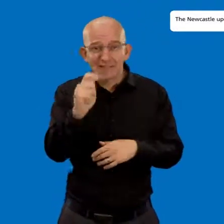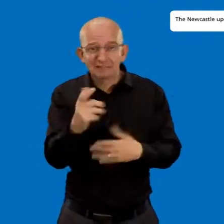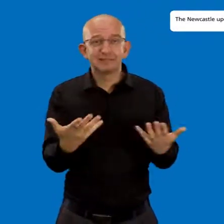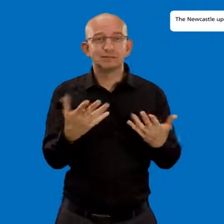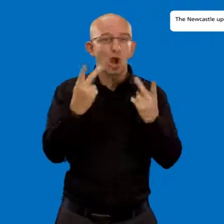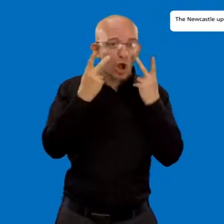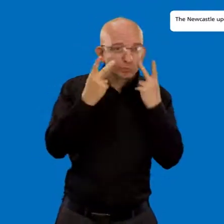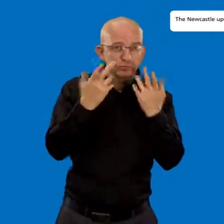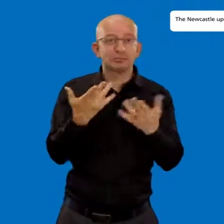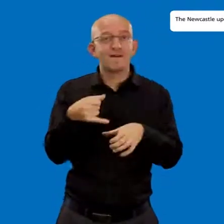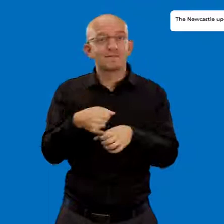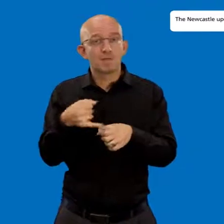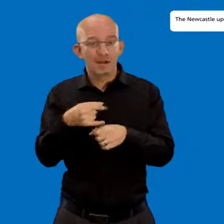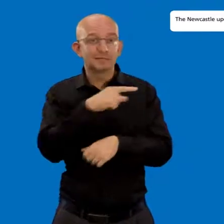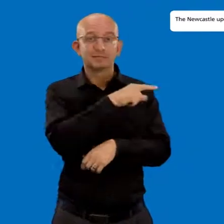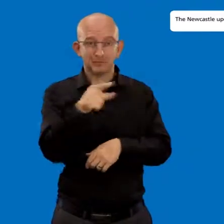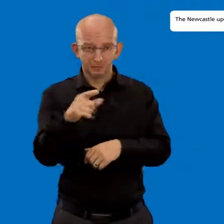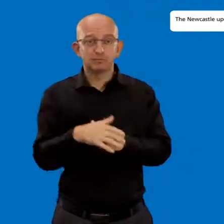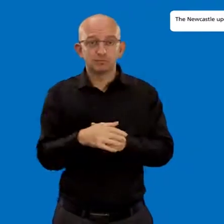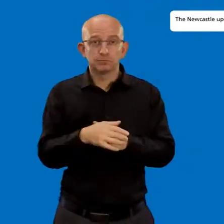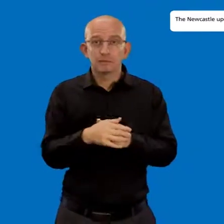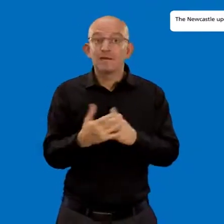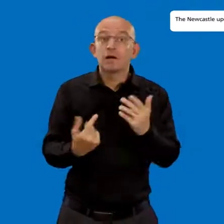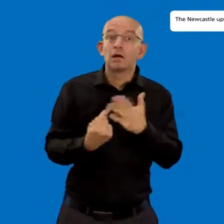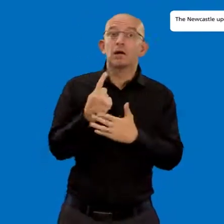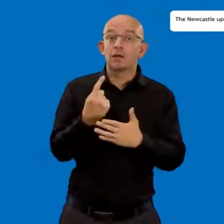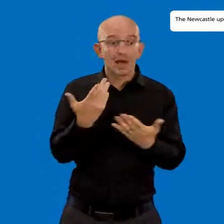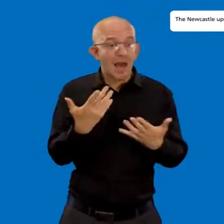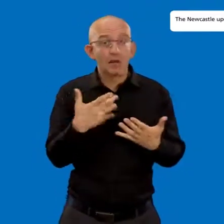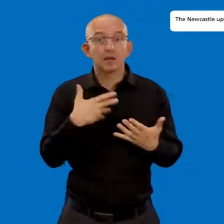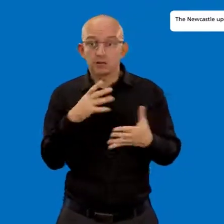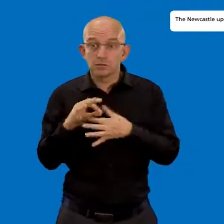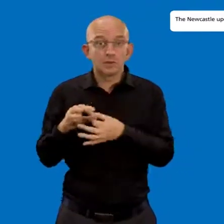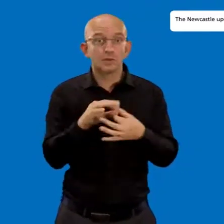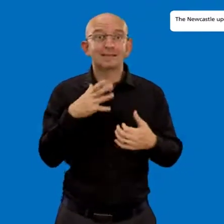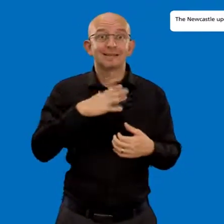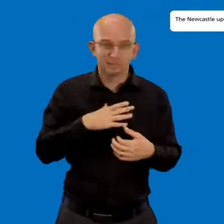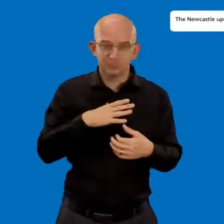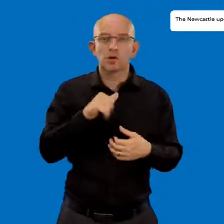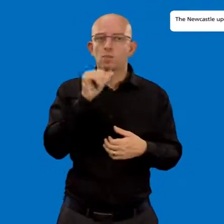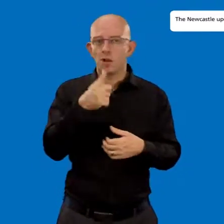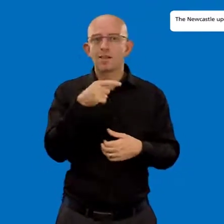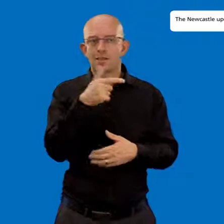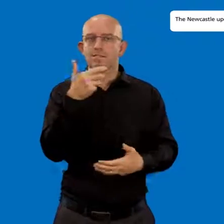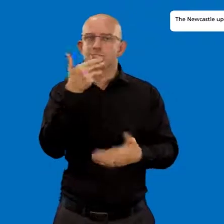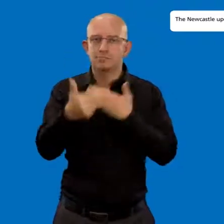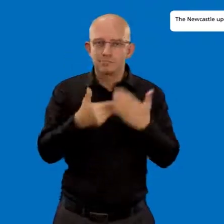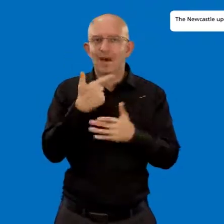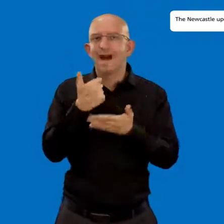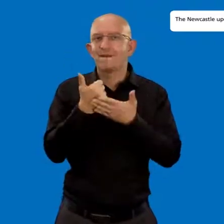dentists, opticians and pharmacists. In such cases, you will be advised which organisation will